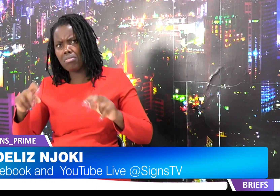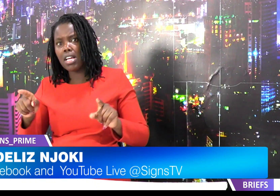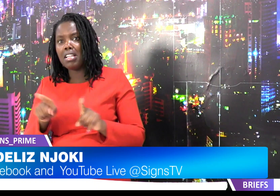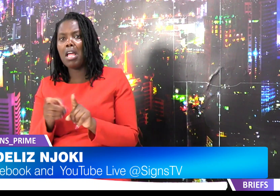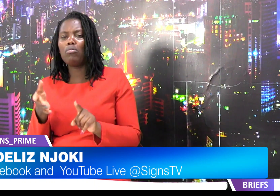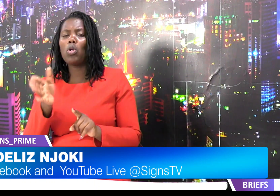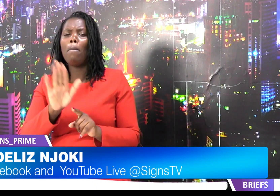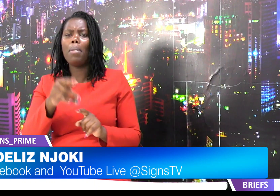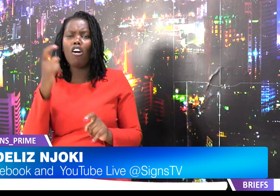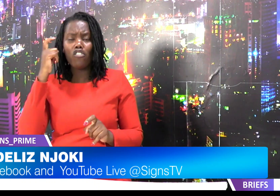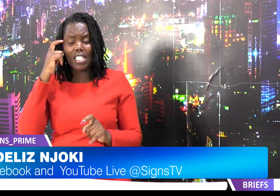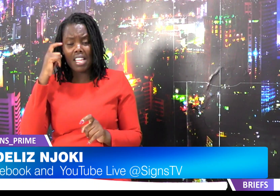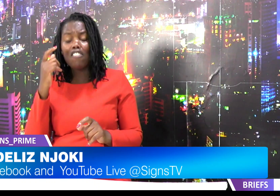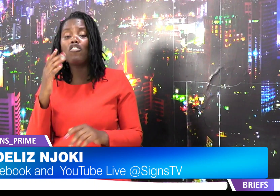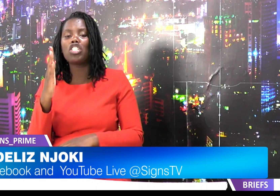property.